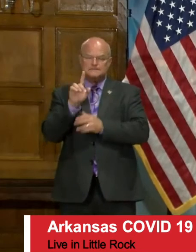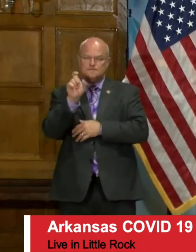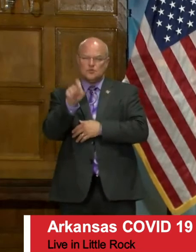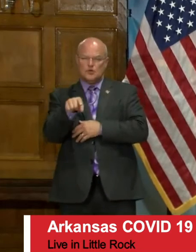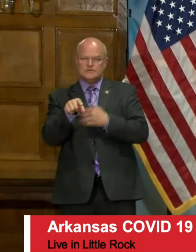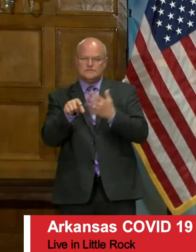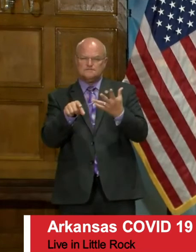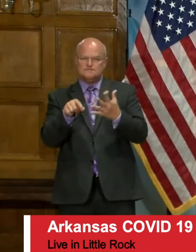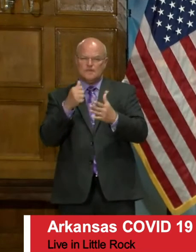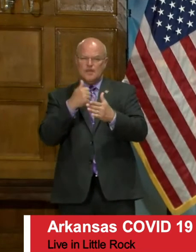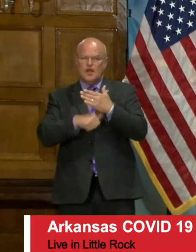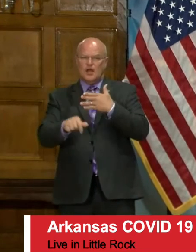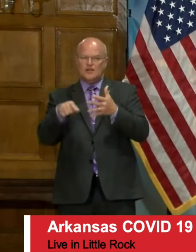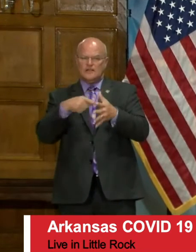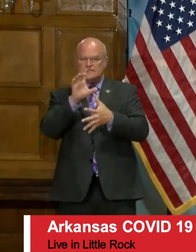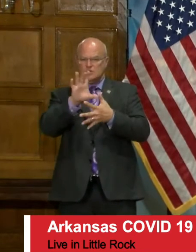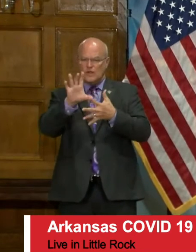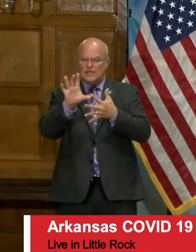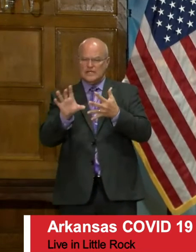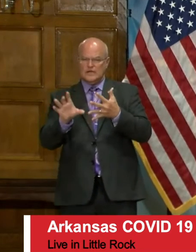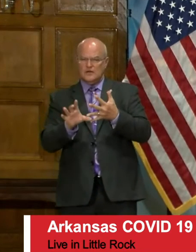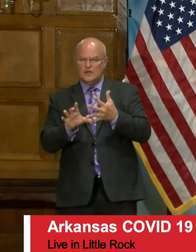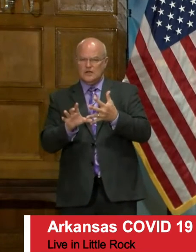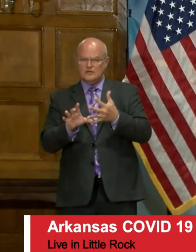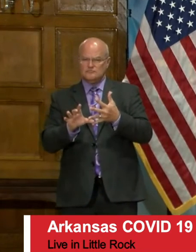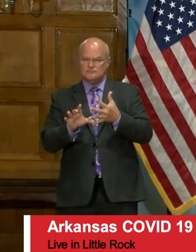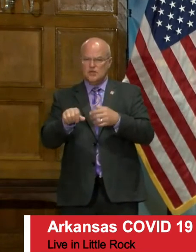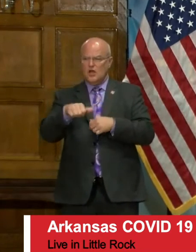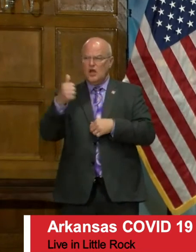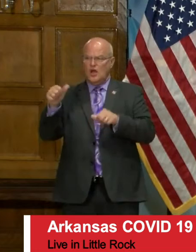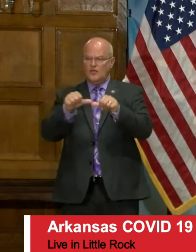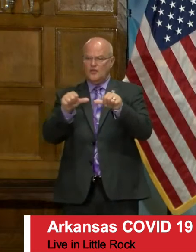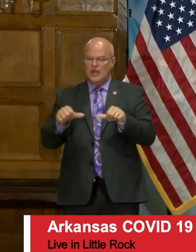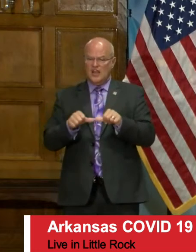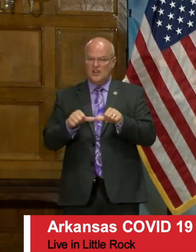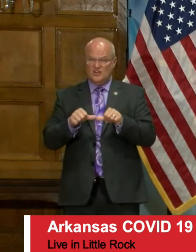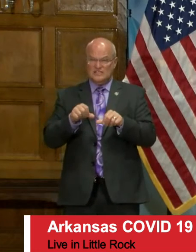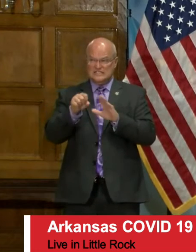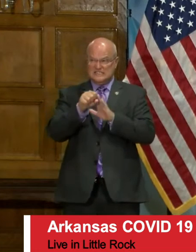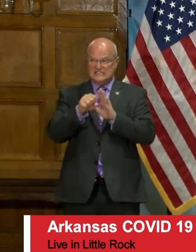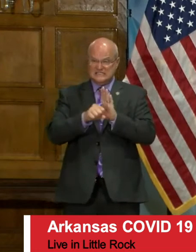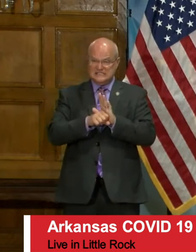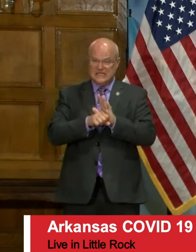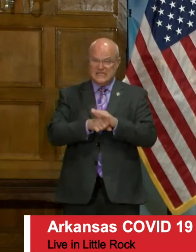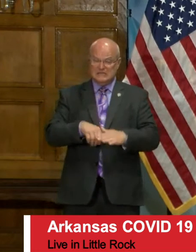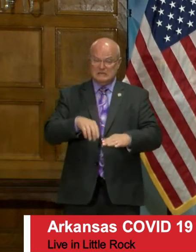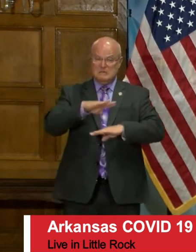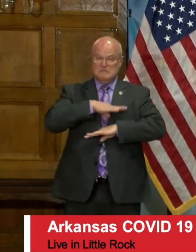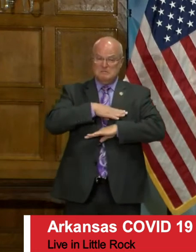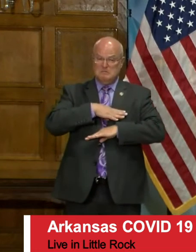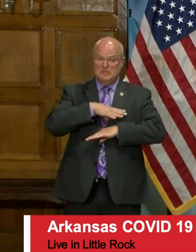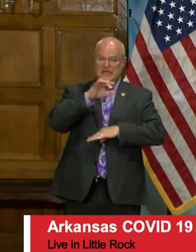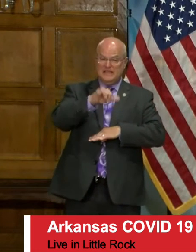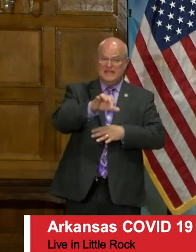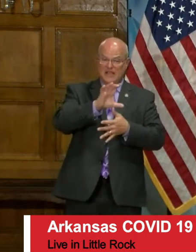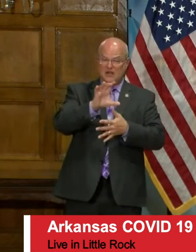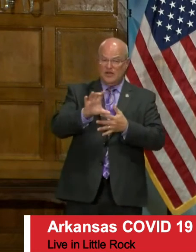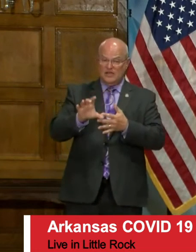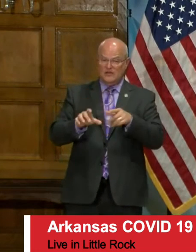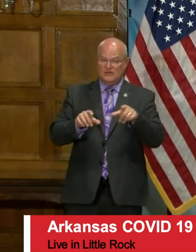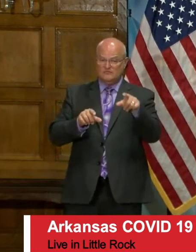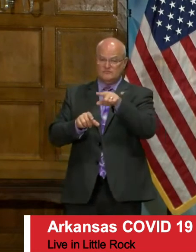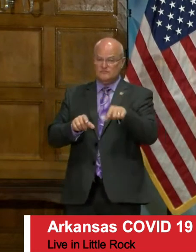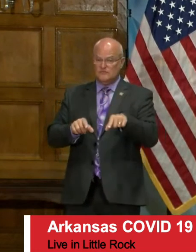question under these gating criteria, has other areas, certain regions of our state met that criteria?